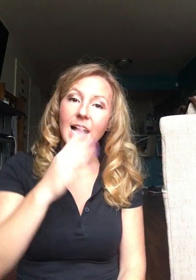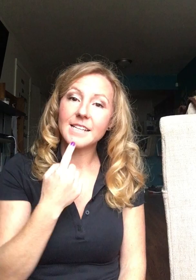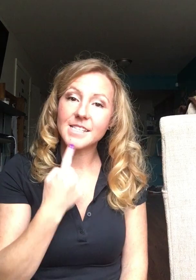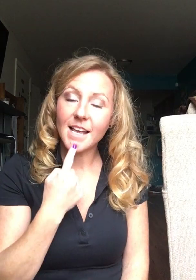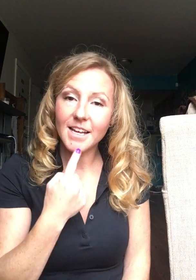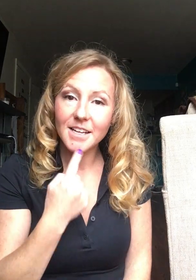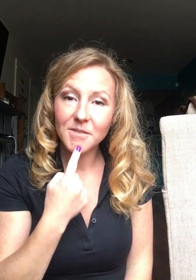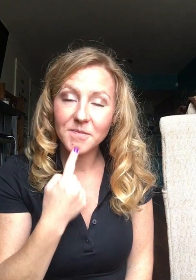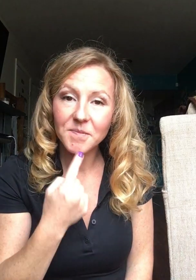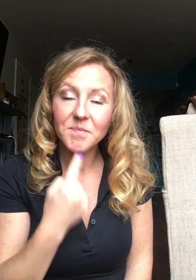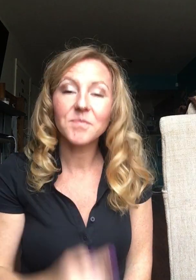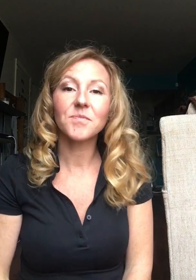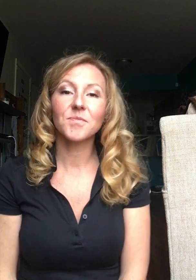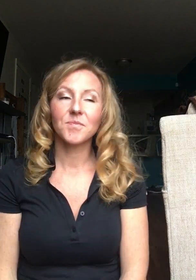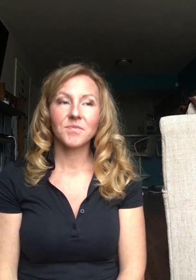God said,